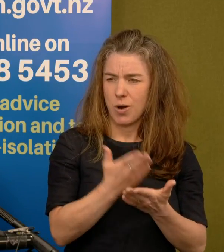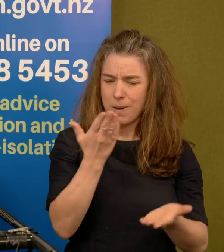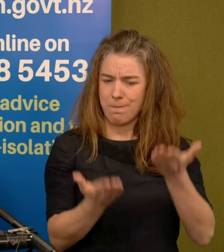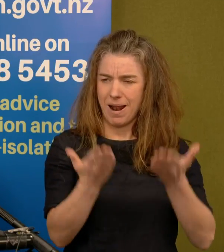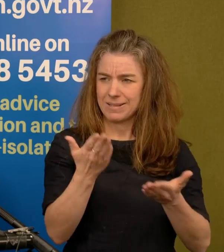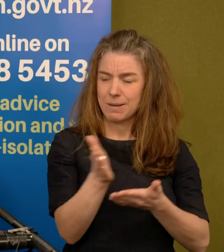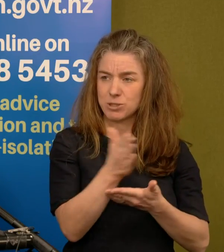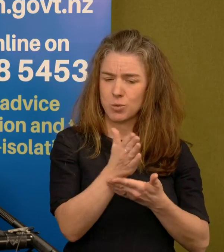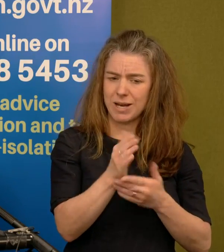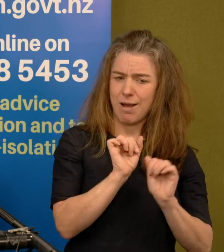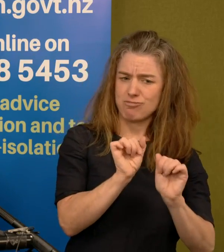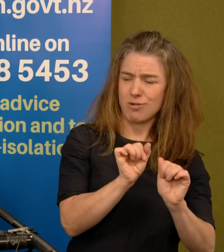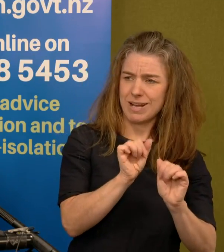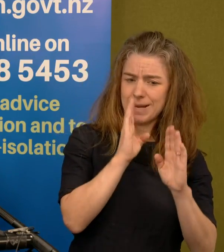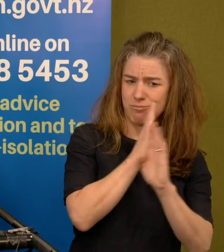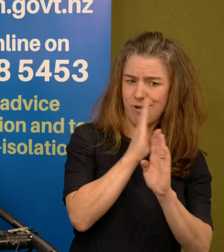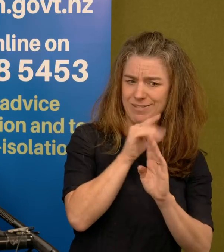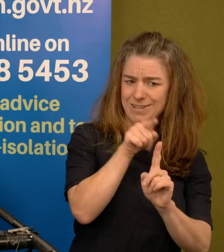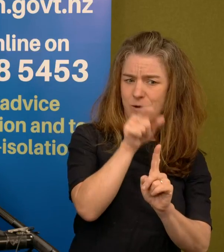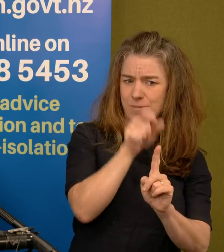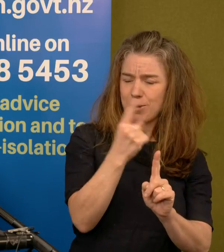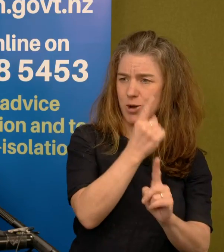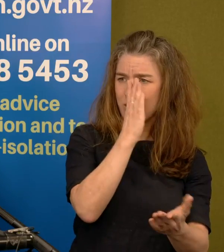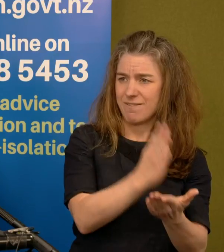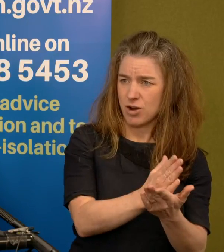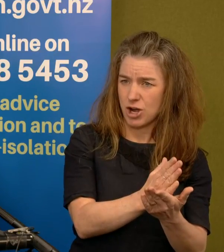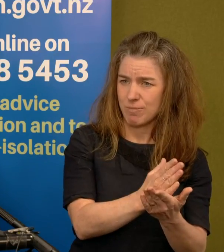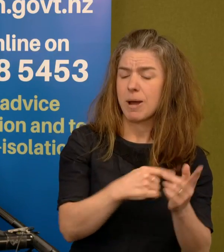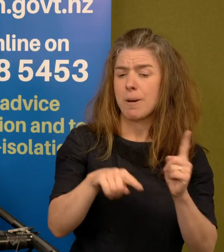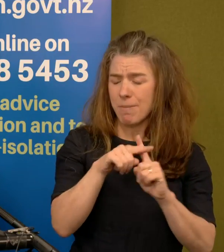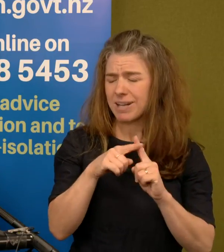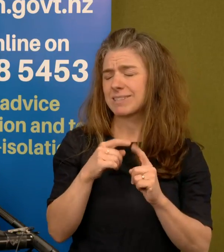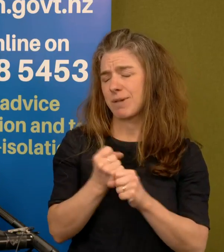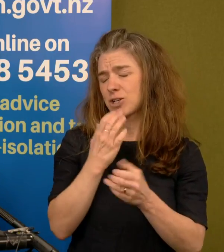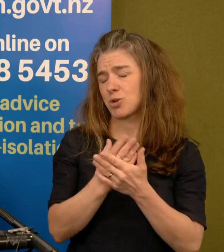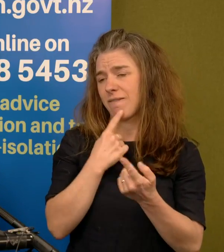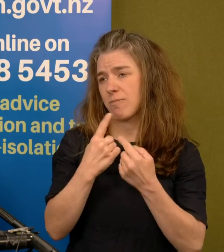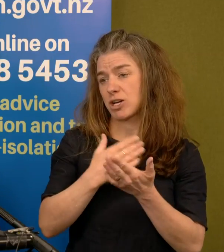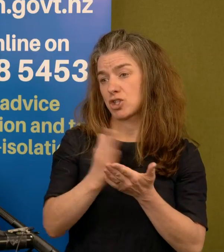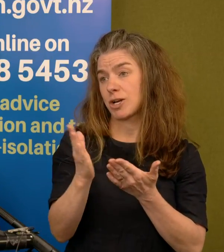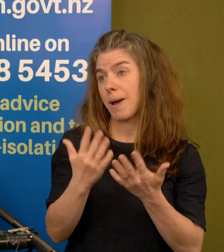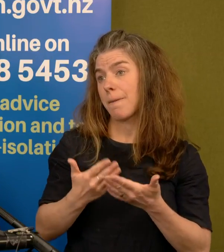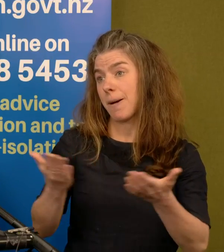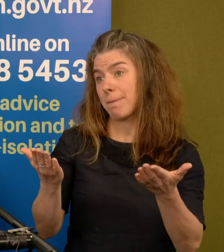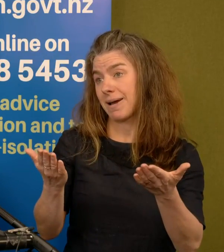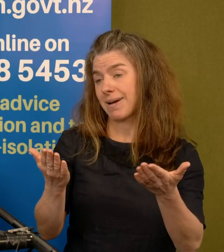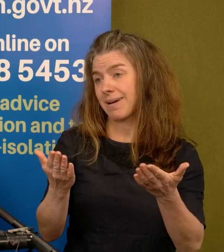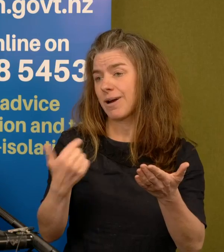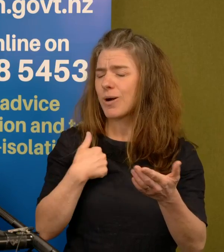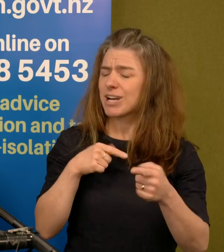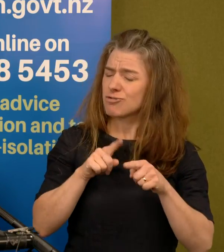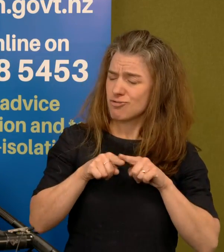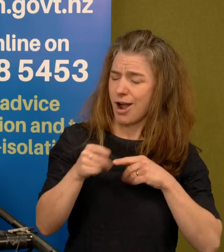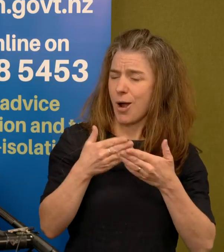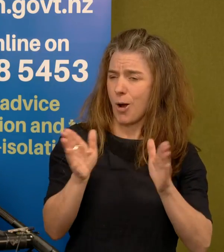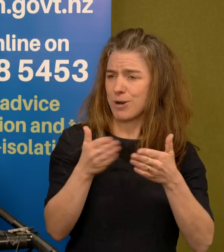of the privacy of the individual and their family with the key public health response. And again, we will keep being open and we will give an